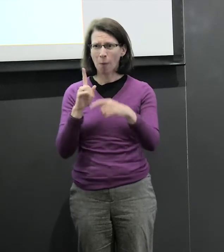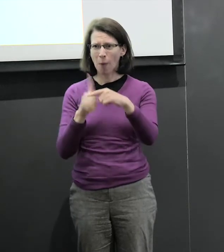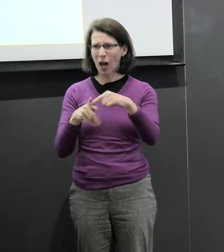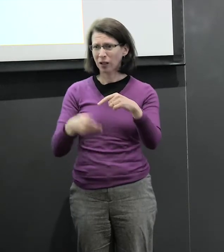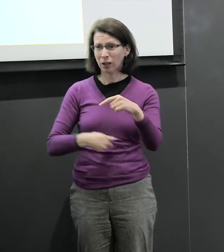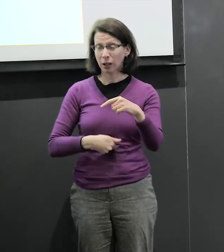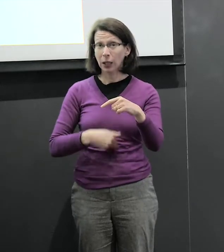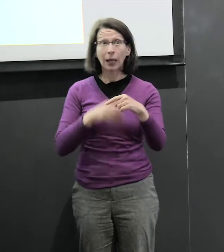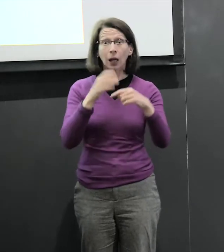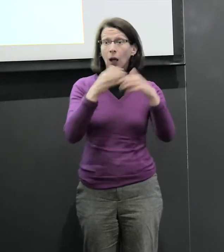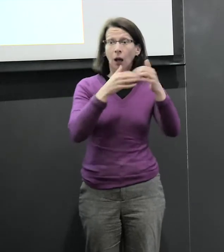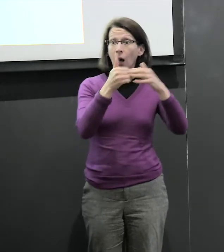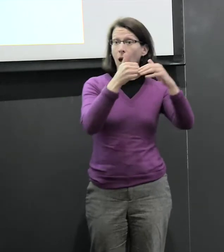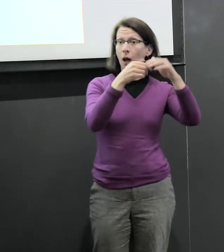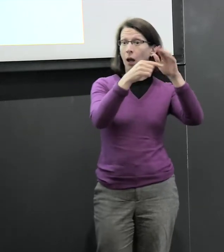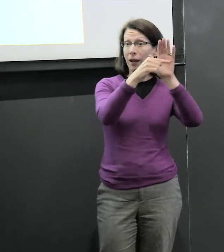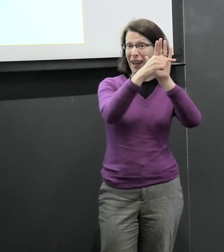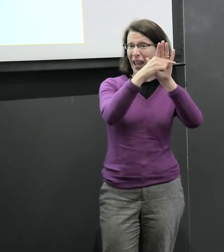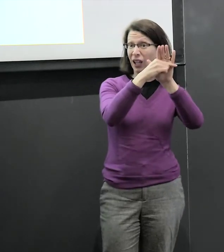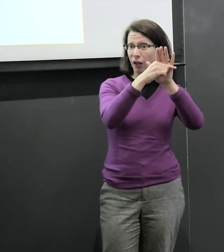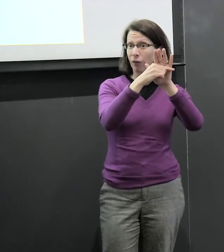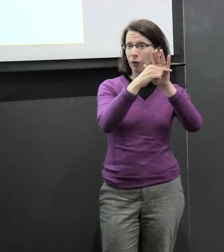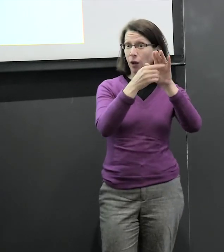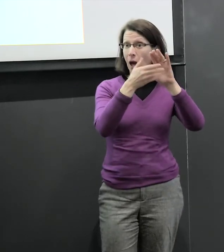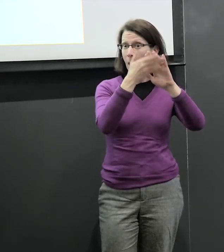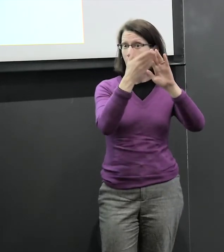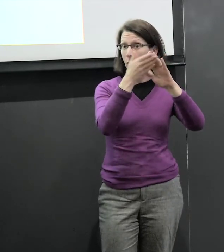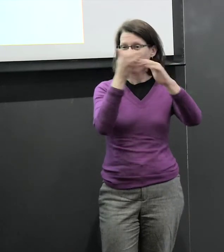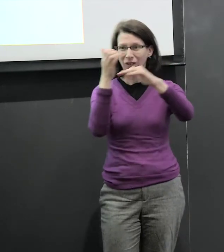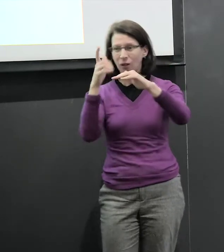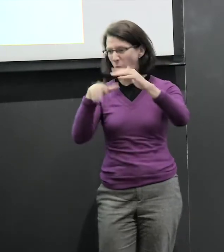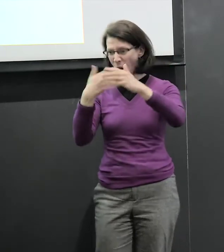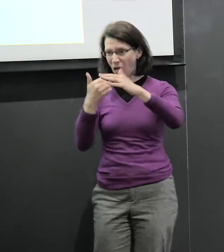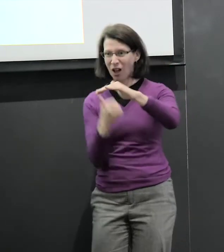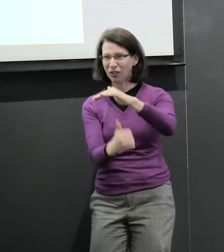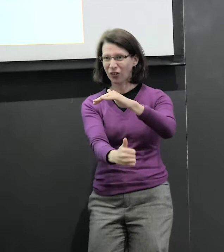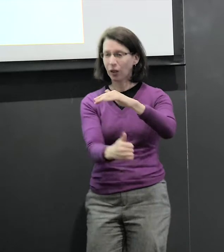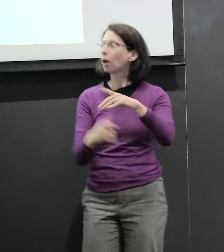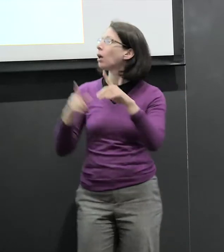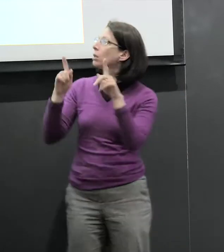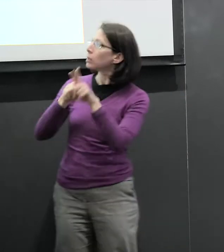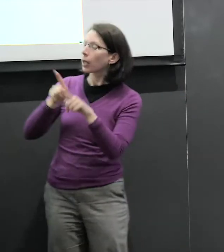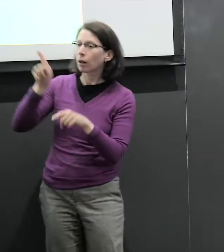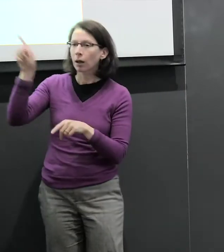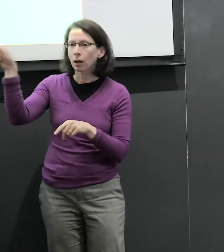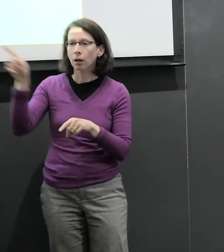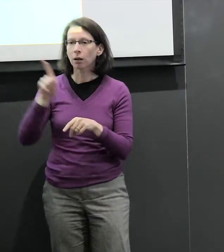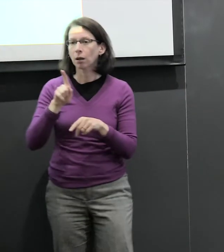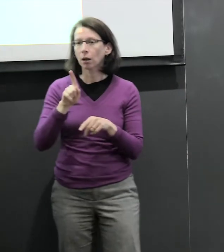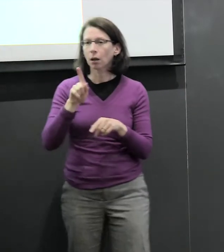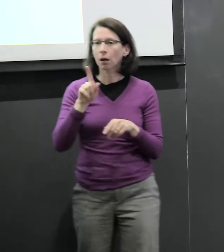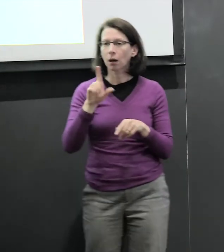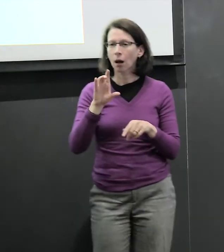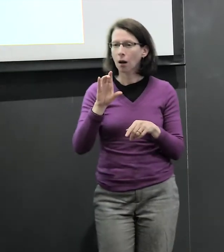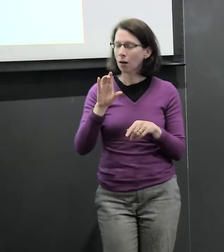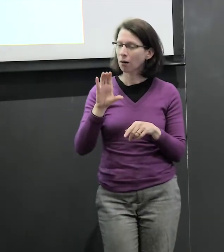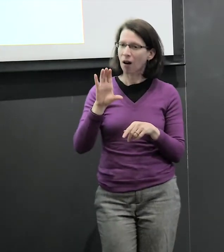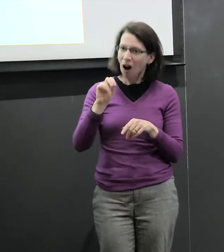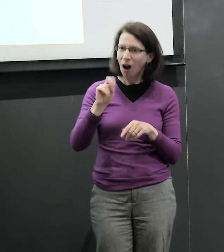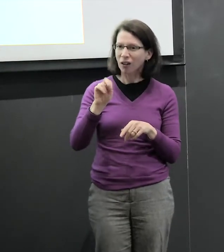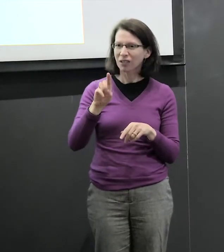this was all under this completely negative operator. Here we have exactly the same thing. It's just a conditional thing. For each of these 10